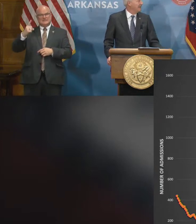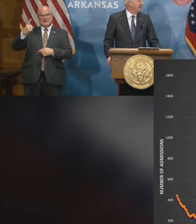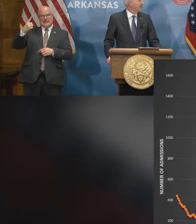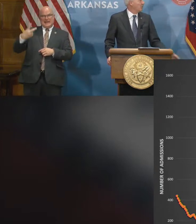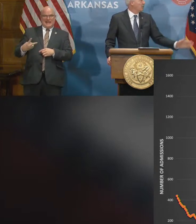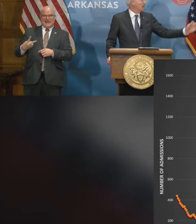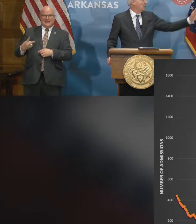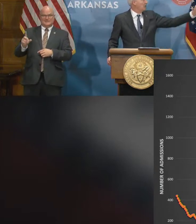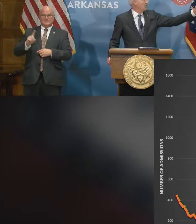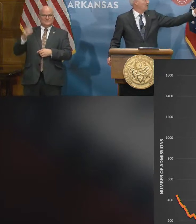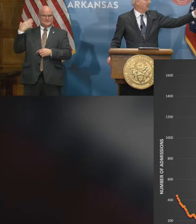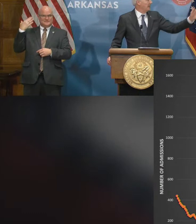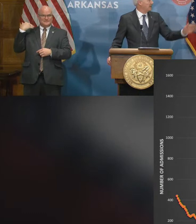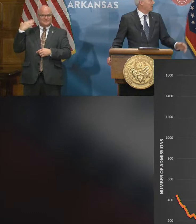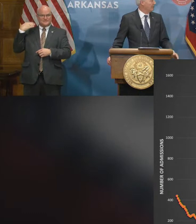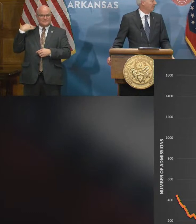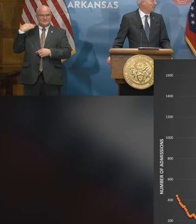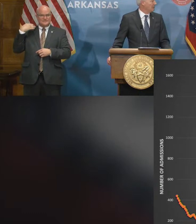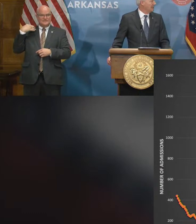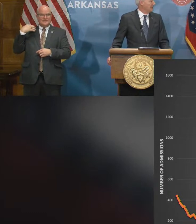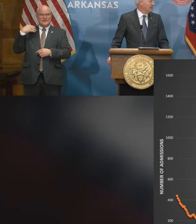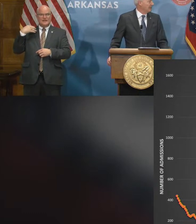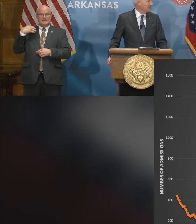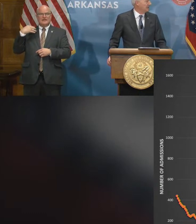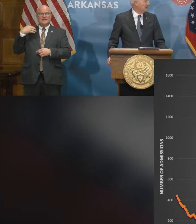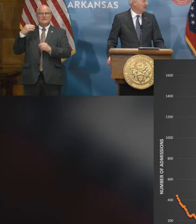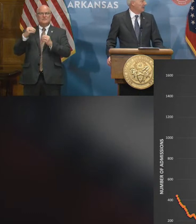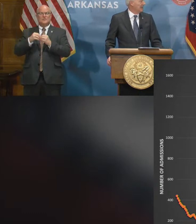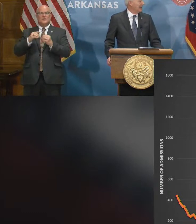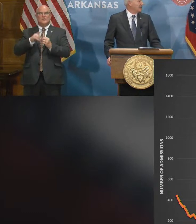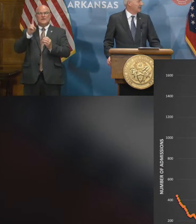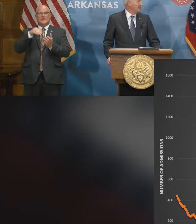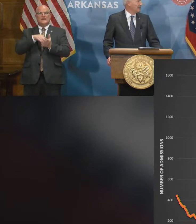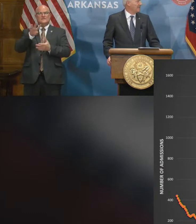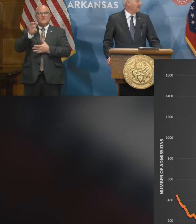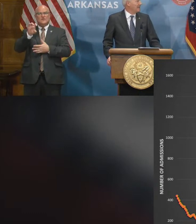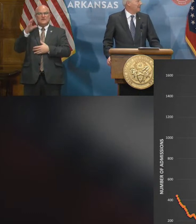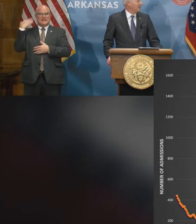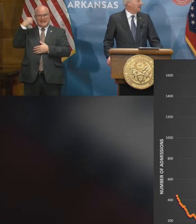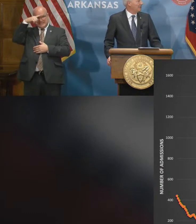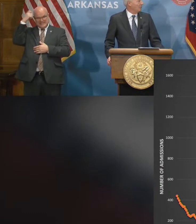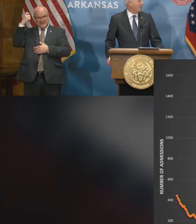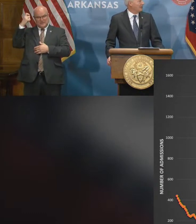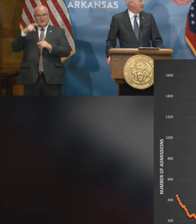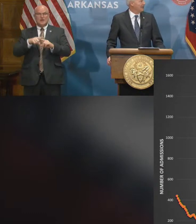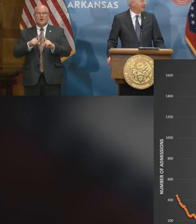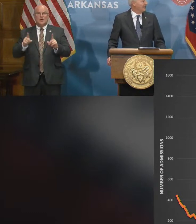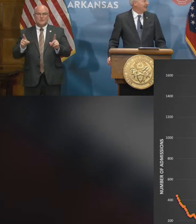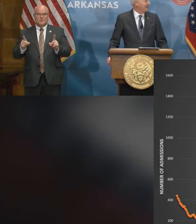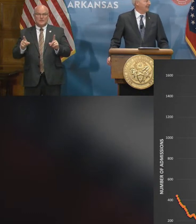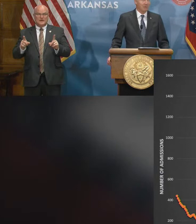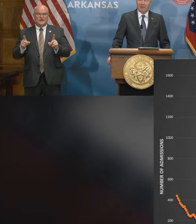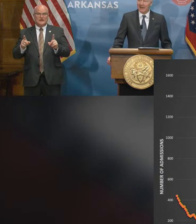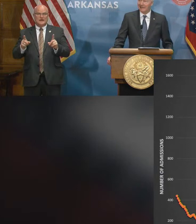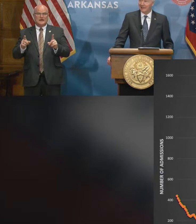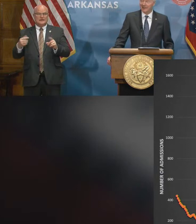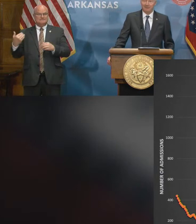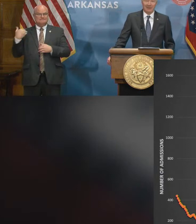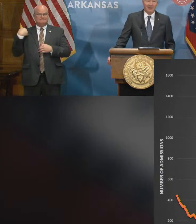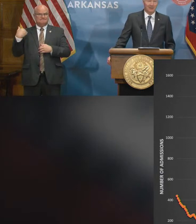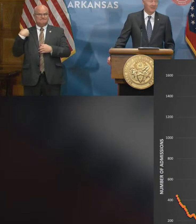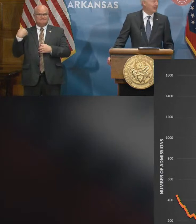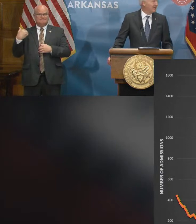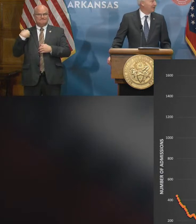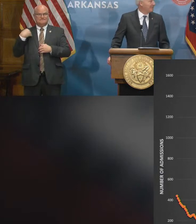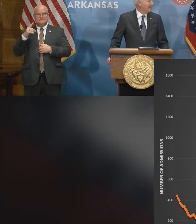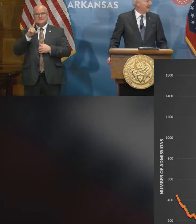half of where we were at over 1,400 last summer. But what I'm reminded of